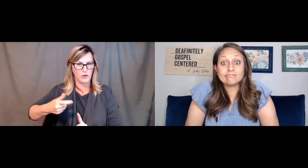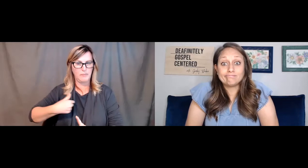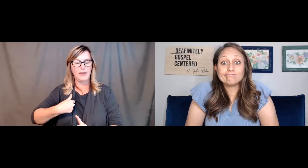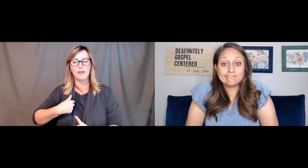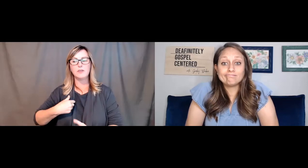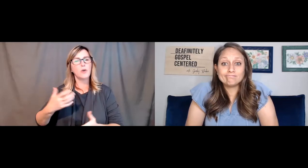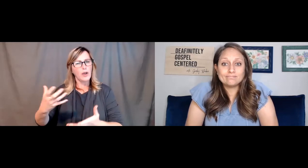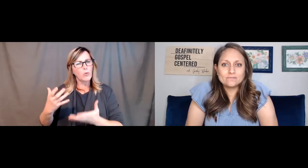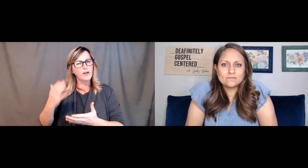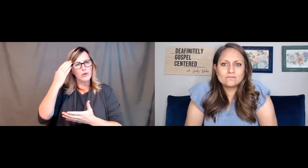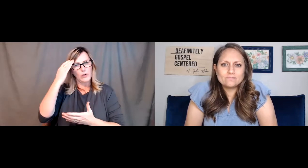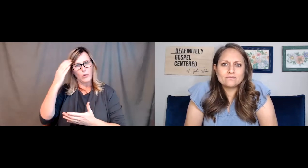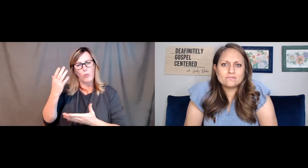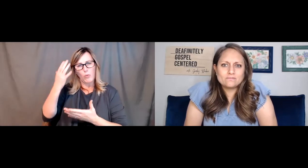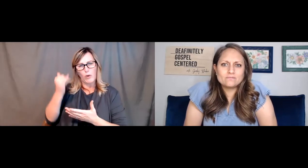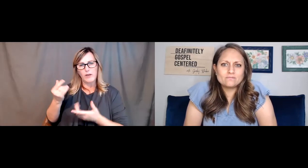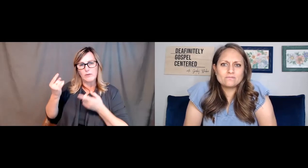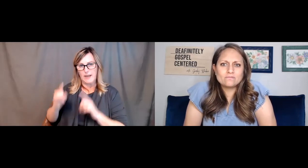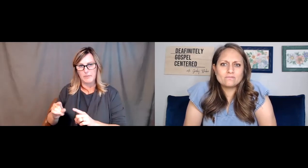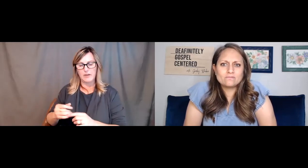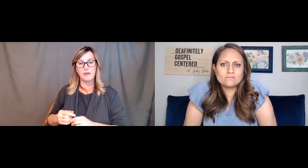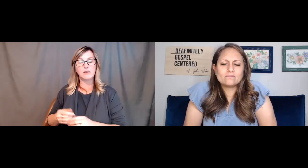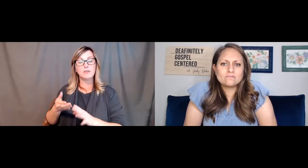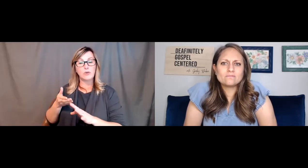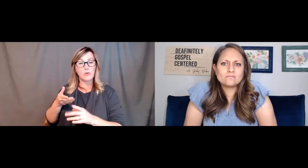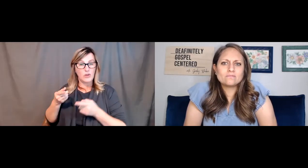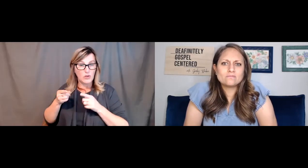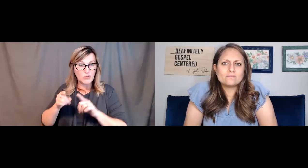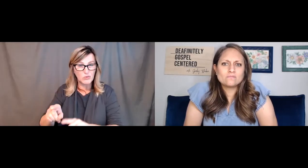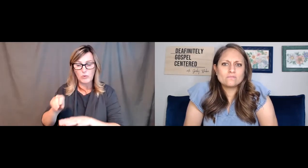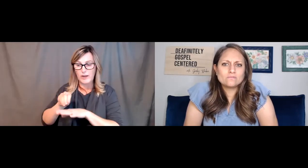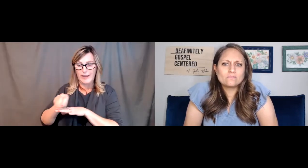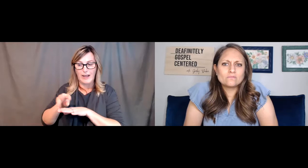triggers. Yeah, so I get wanted that. to know why that was happening.